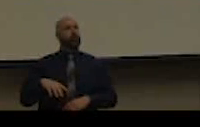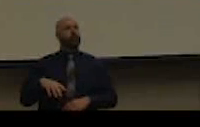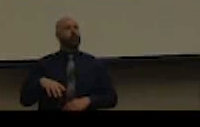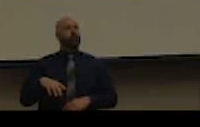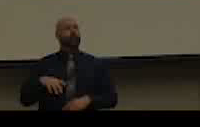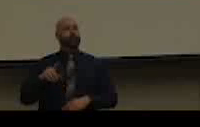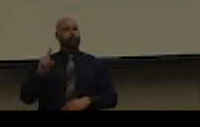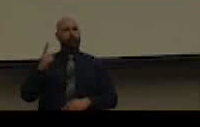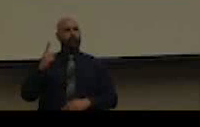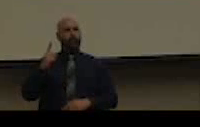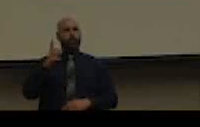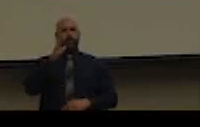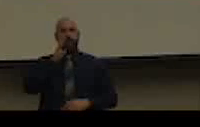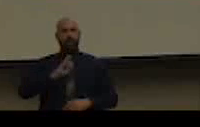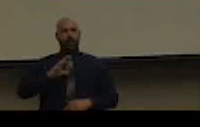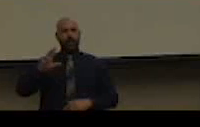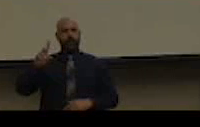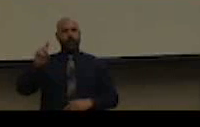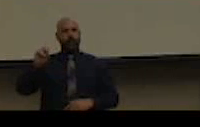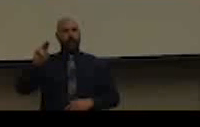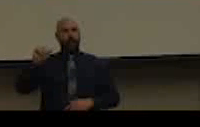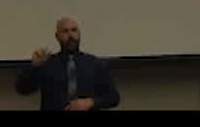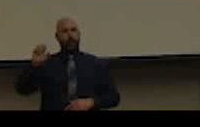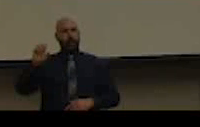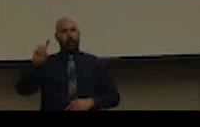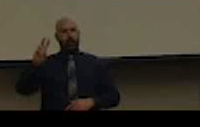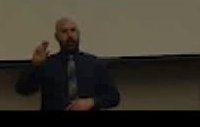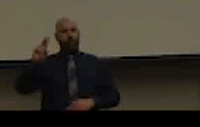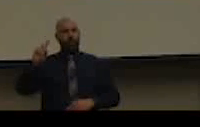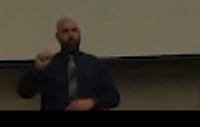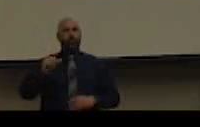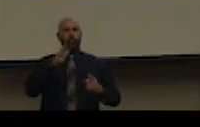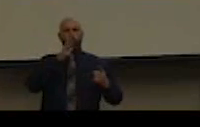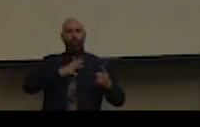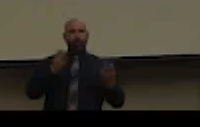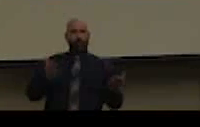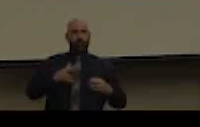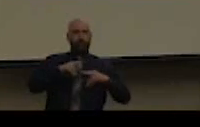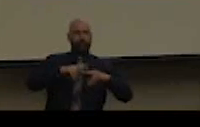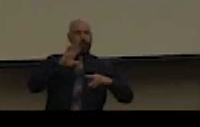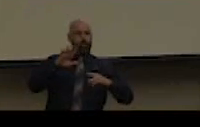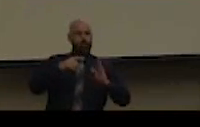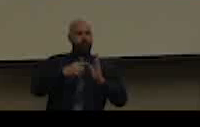Kelly Dewaway. And Donna Edwards.